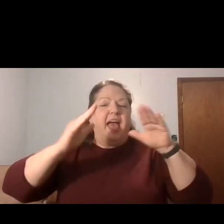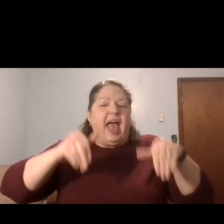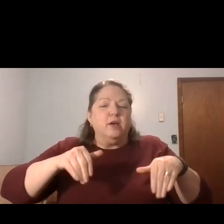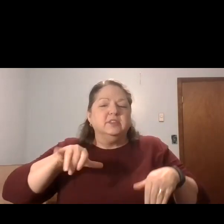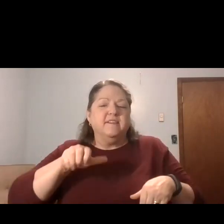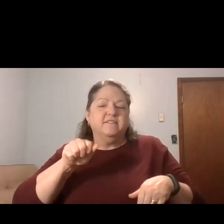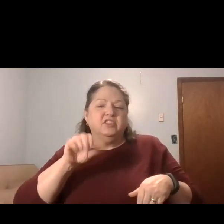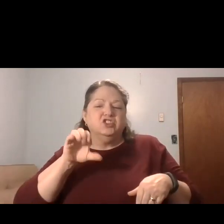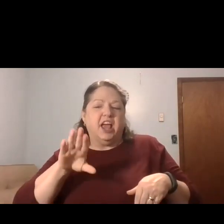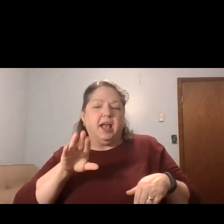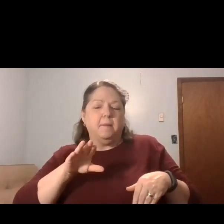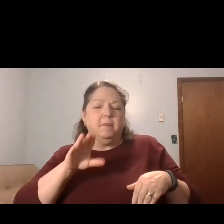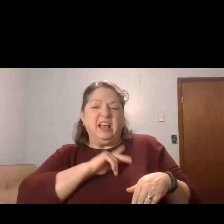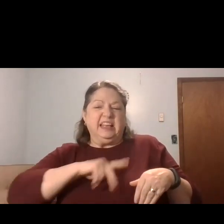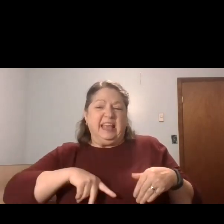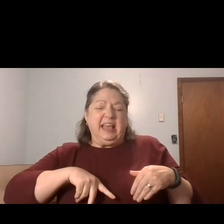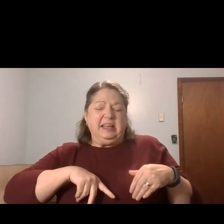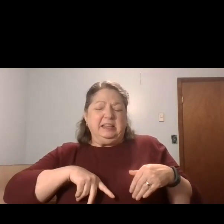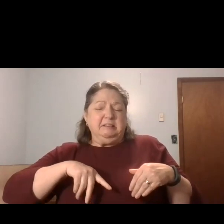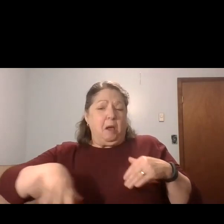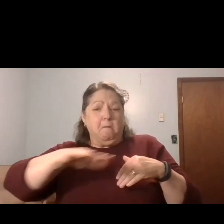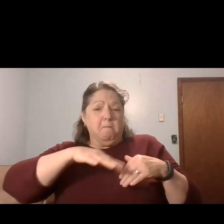His kingdom will never end."